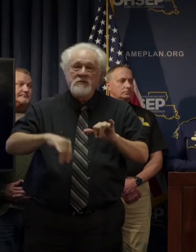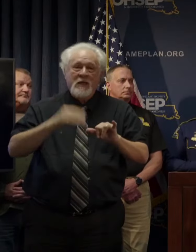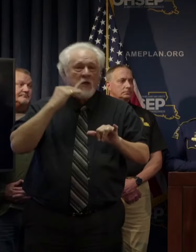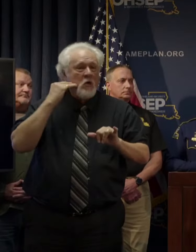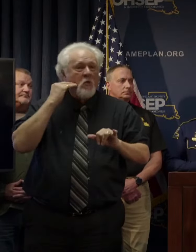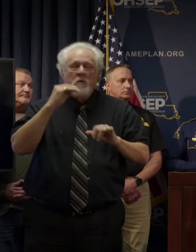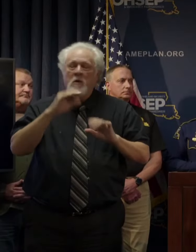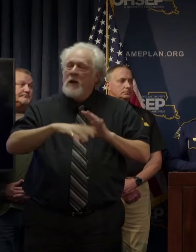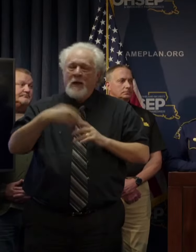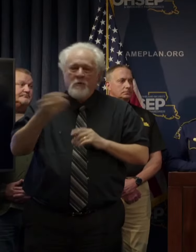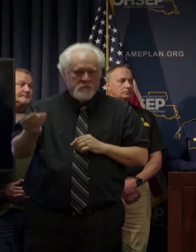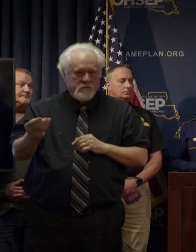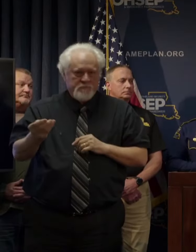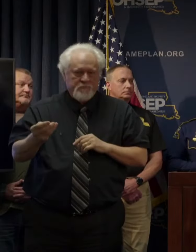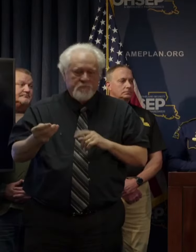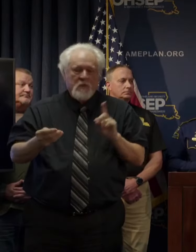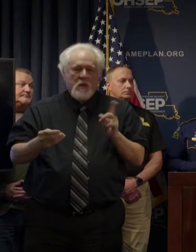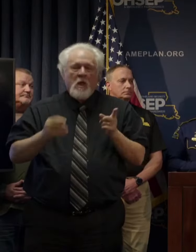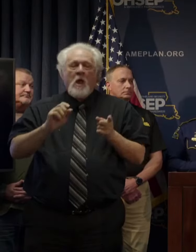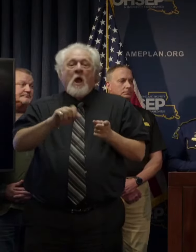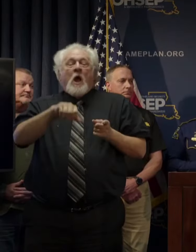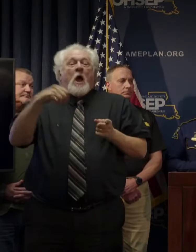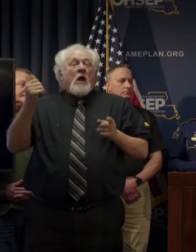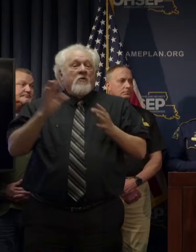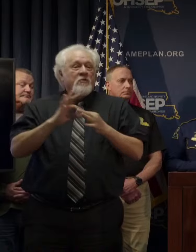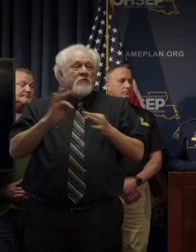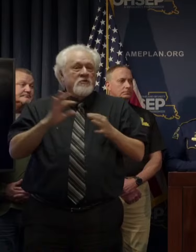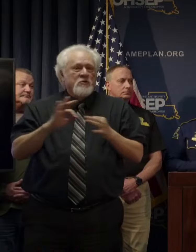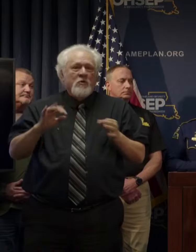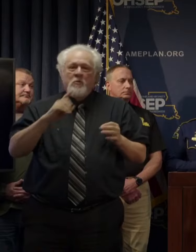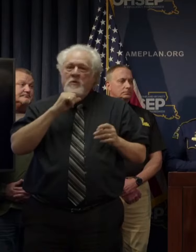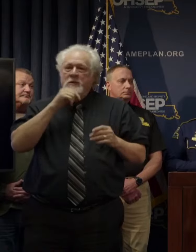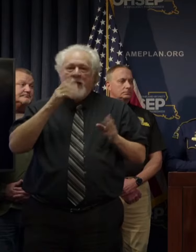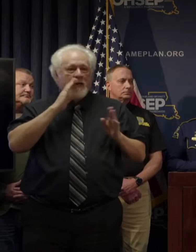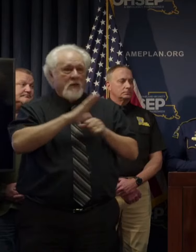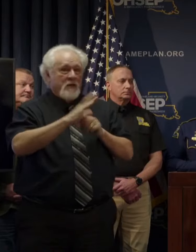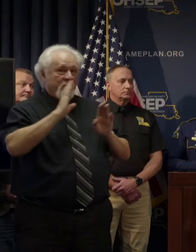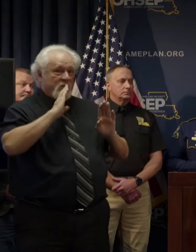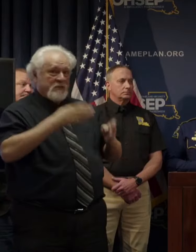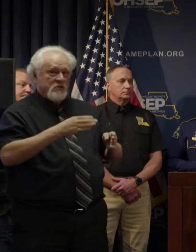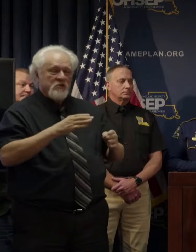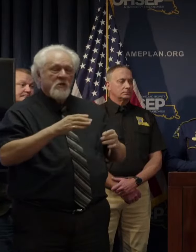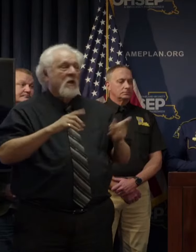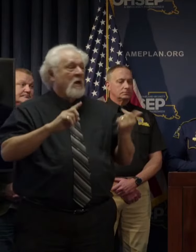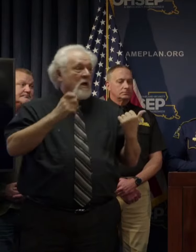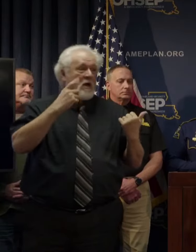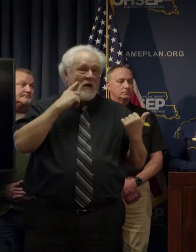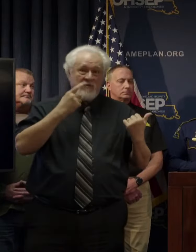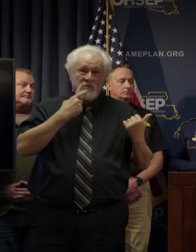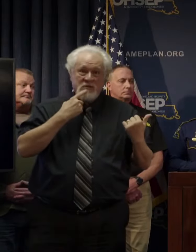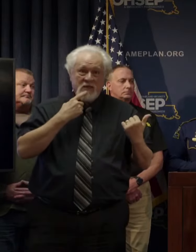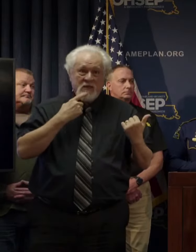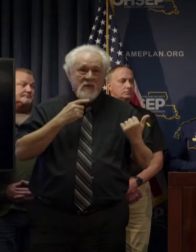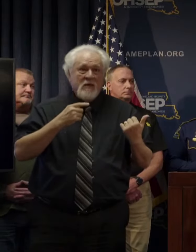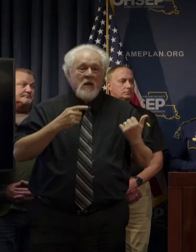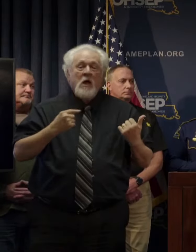get out. The other story here is that's probably not getting enough attention is, as the governor pointed out, how bitterly cold it's